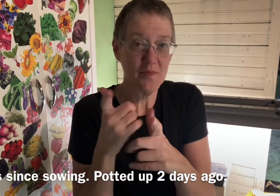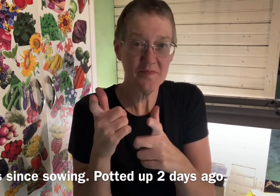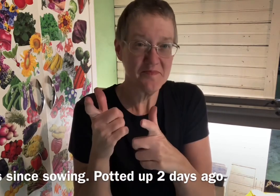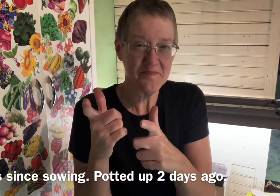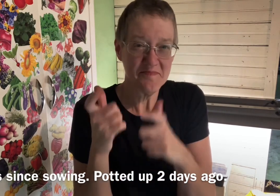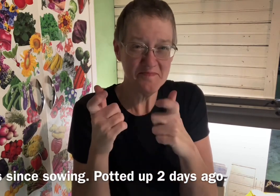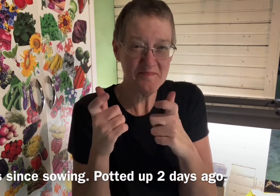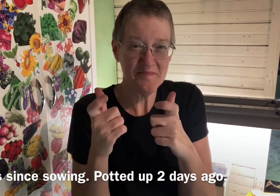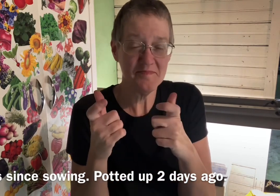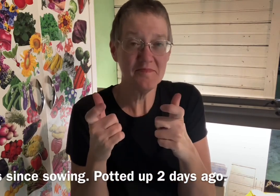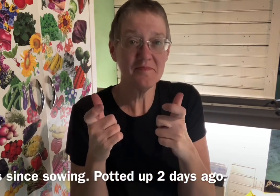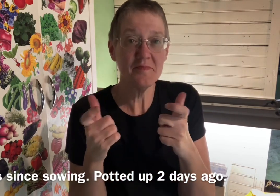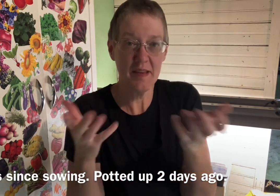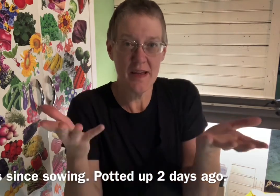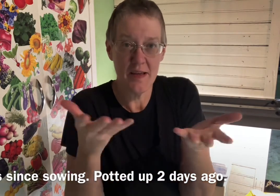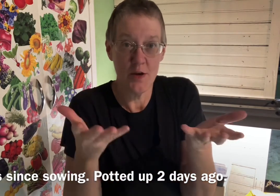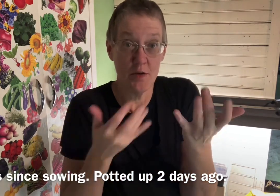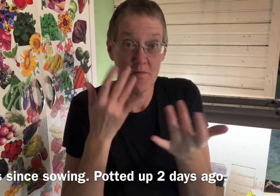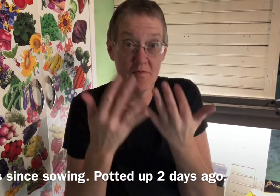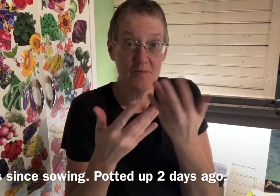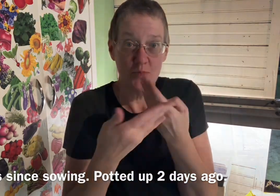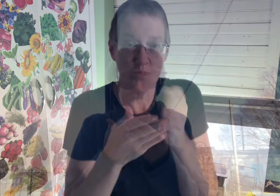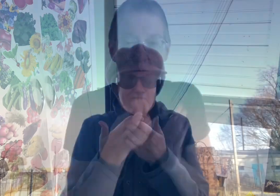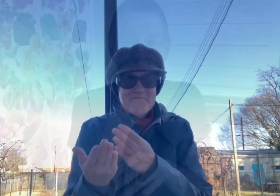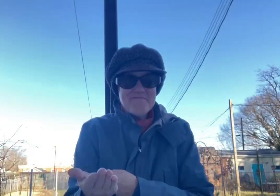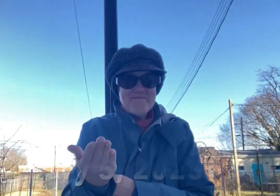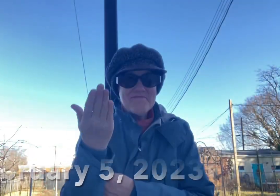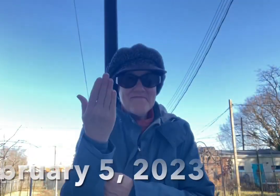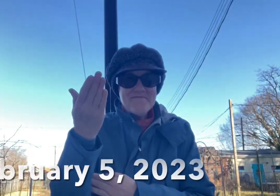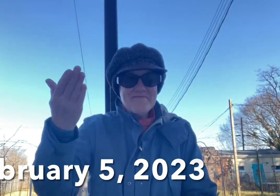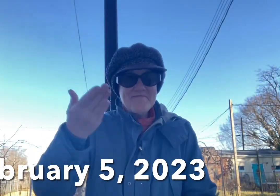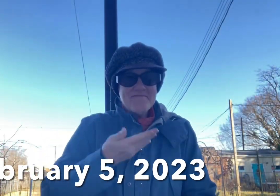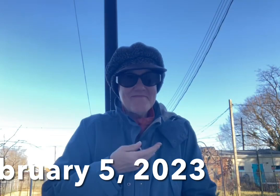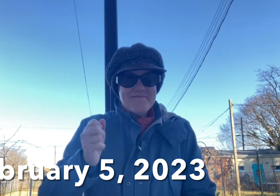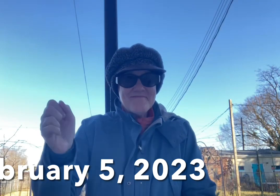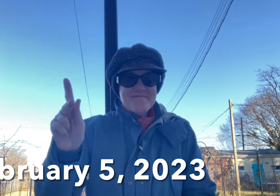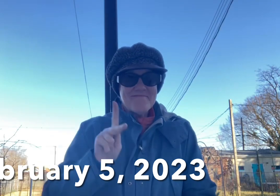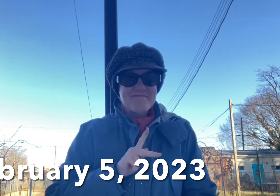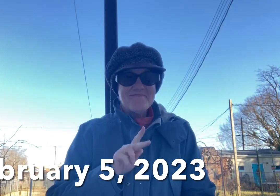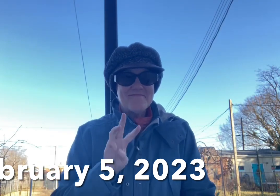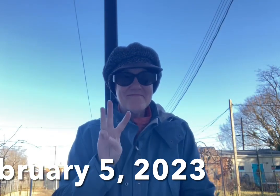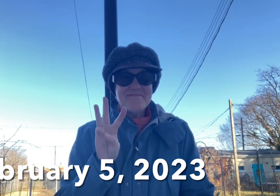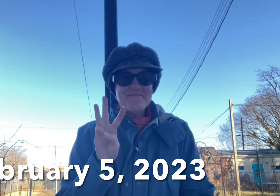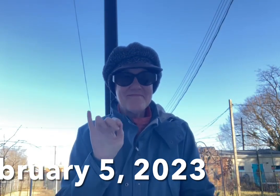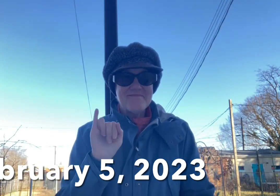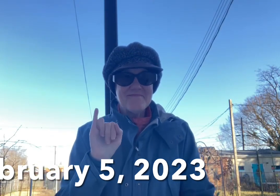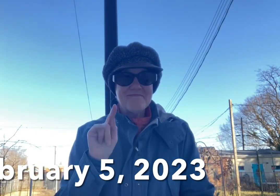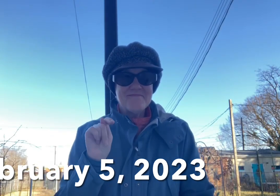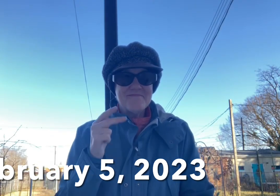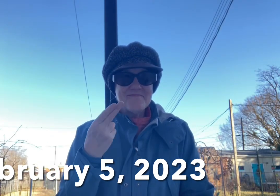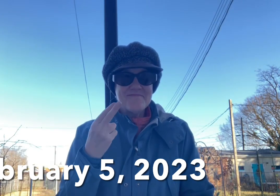doubled. It really grows fast. Good morning and welcome back to